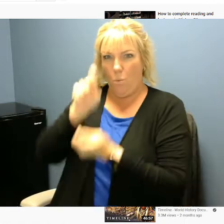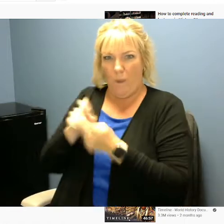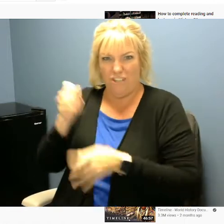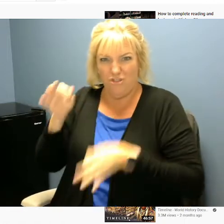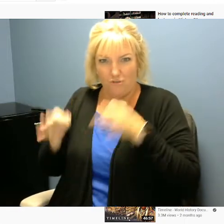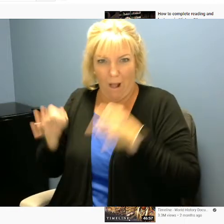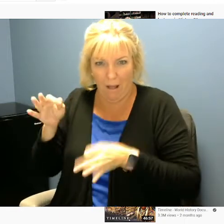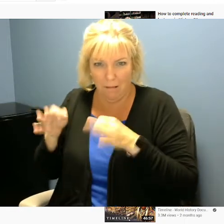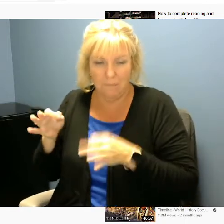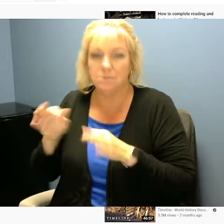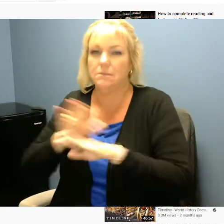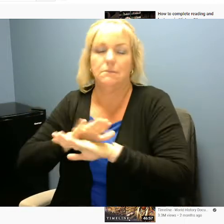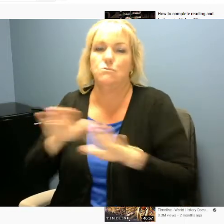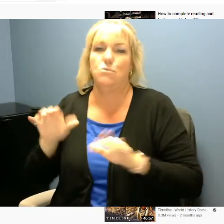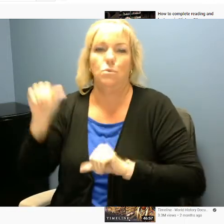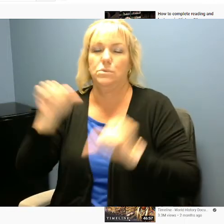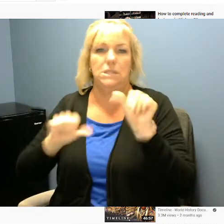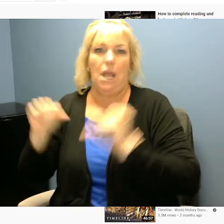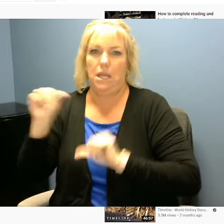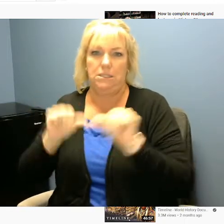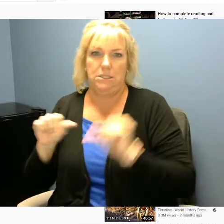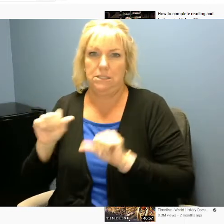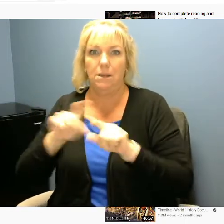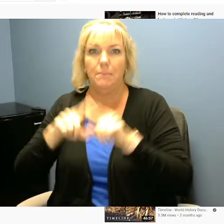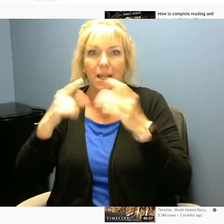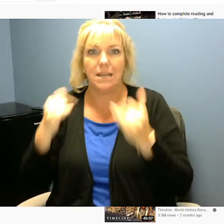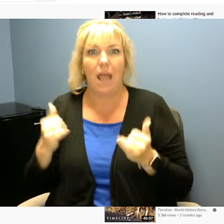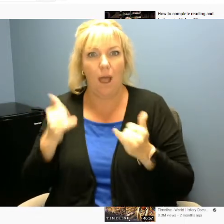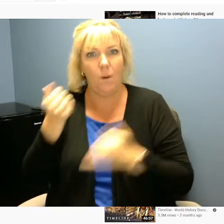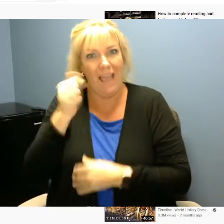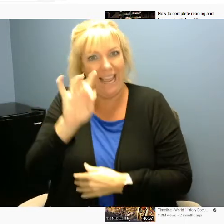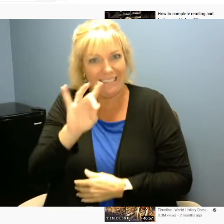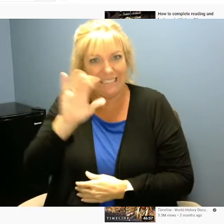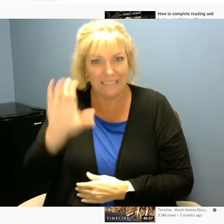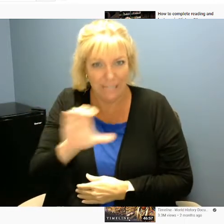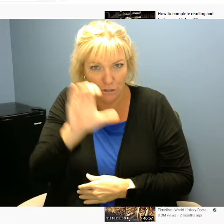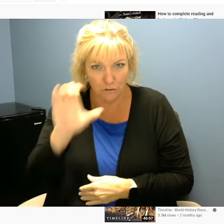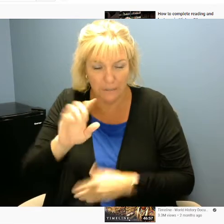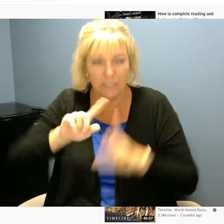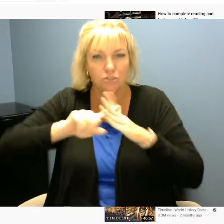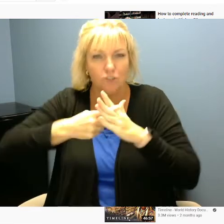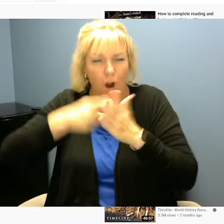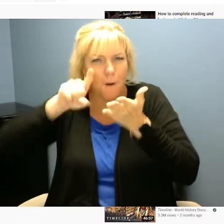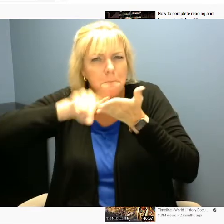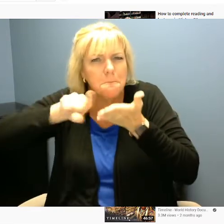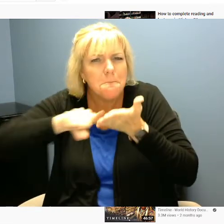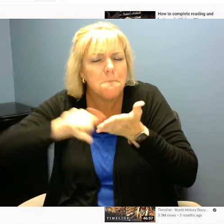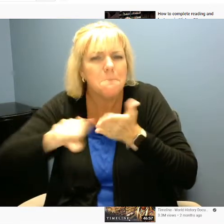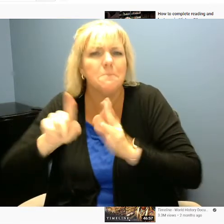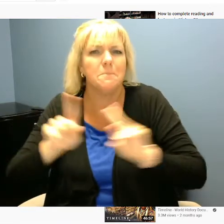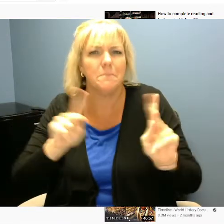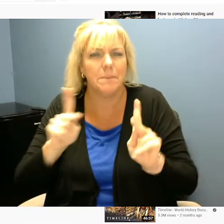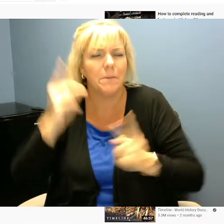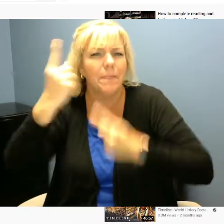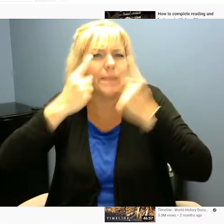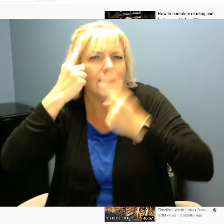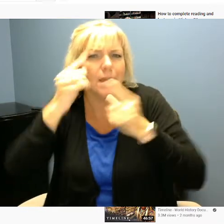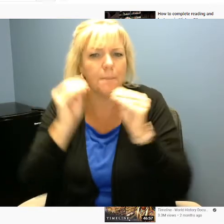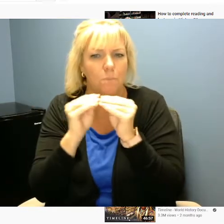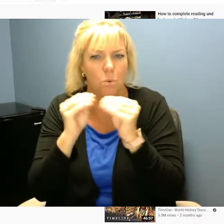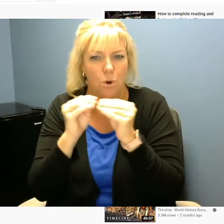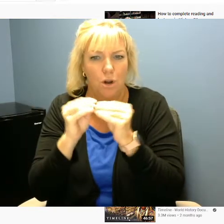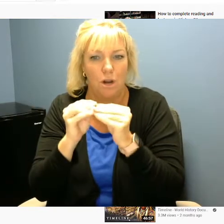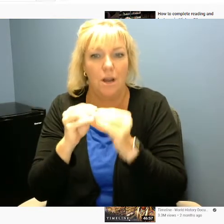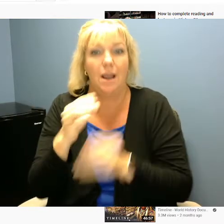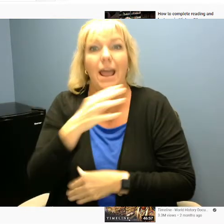start to see as we move into the 18th century. And then, just as we're starting to kind of apply rational thought, there's going to